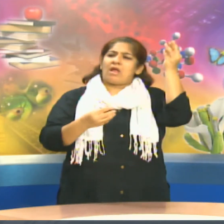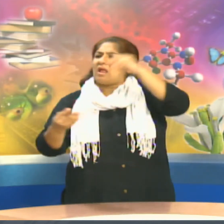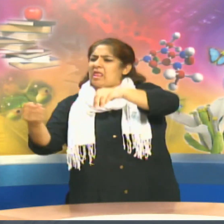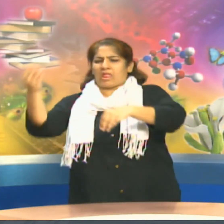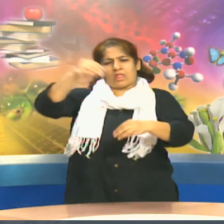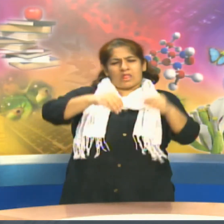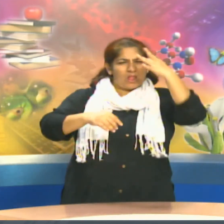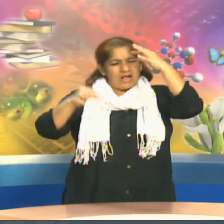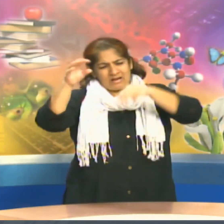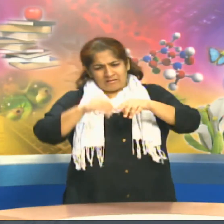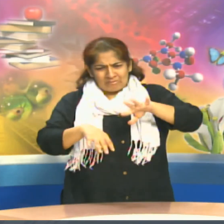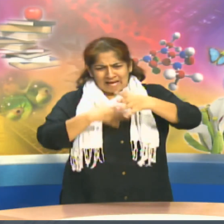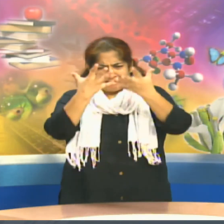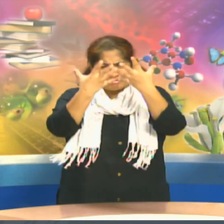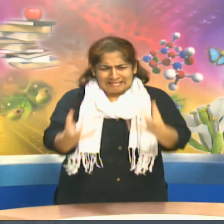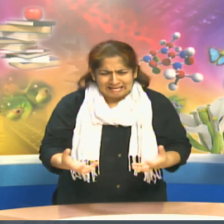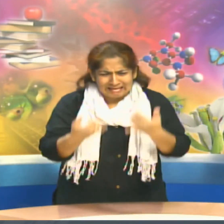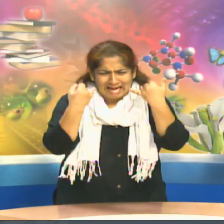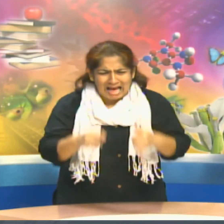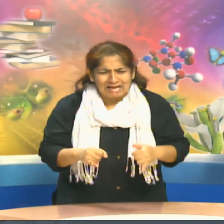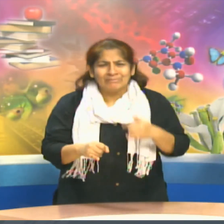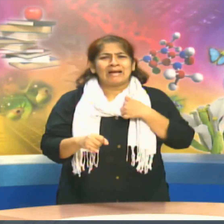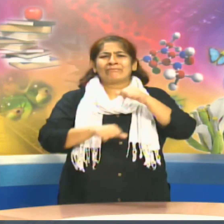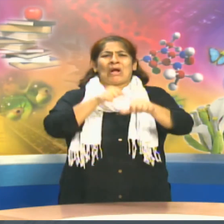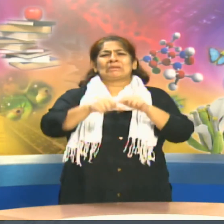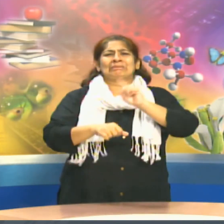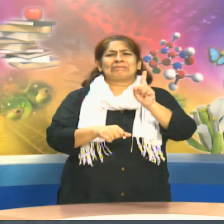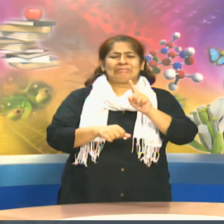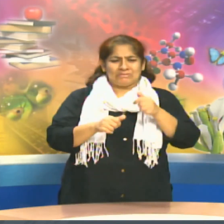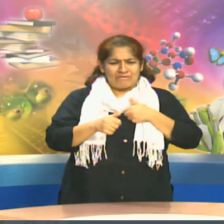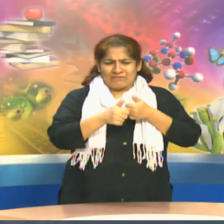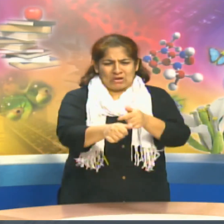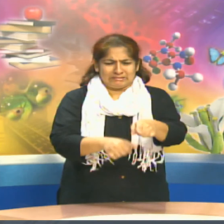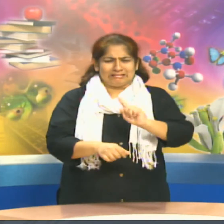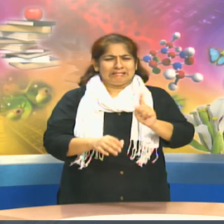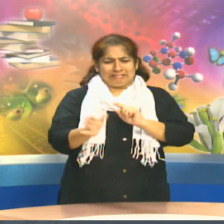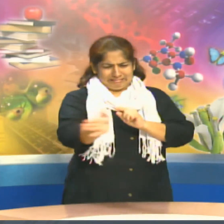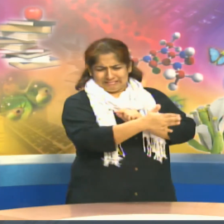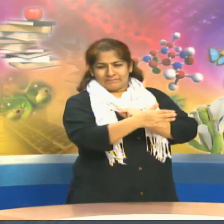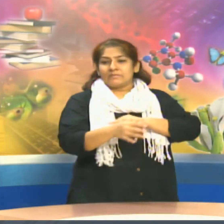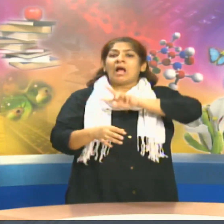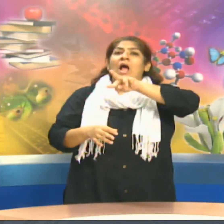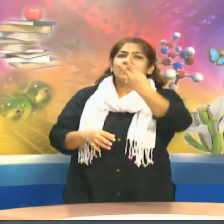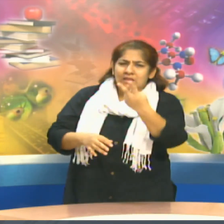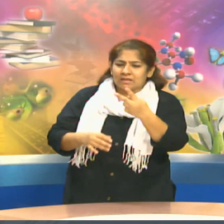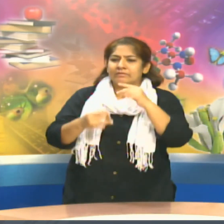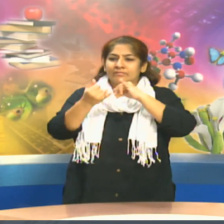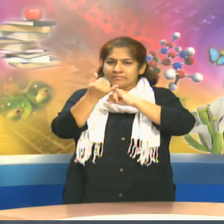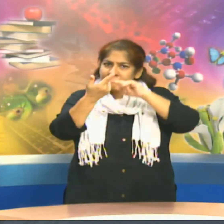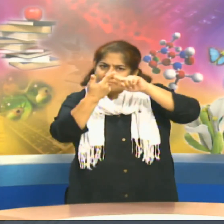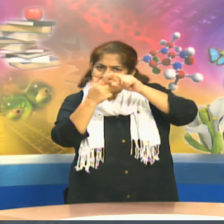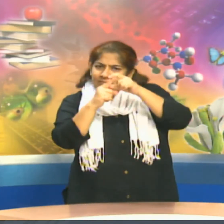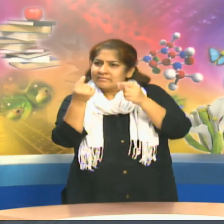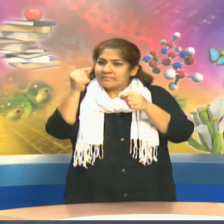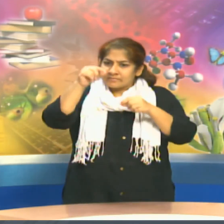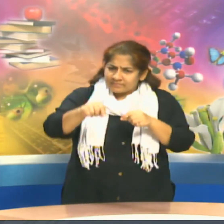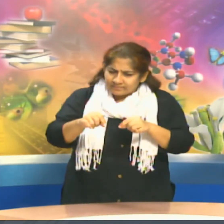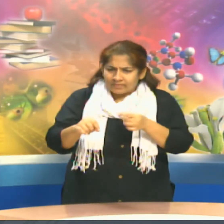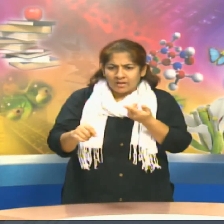have put that in the ground just to take a form of the plant, and we watered it plant,